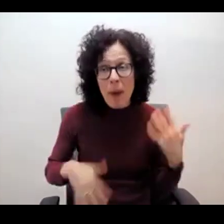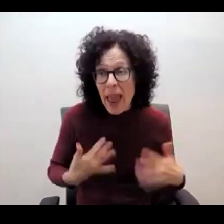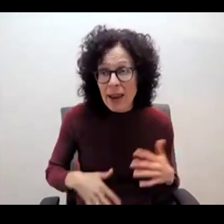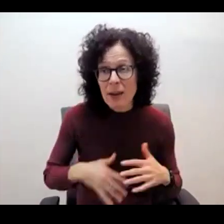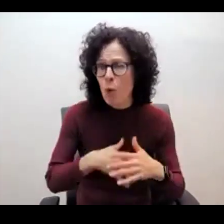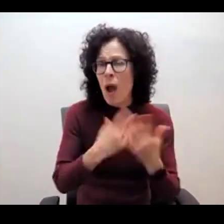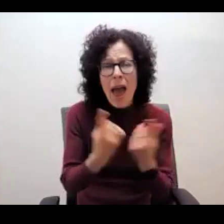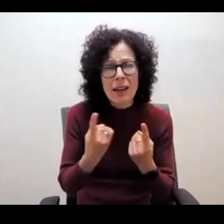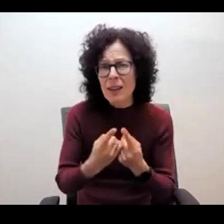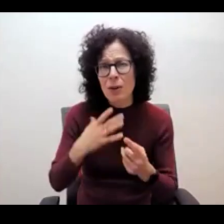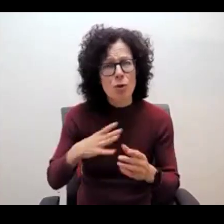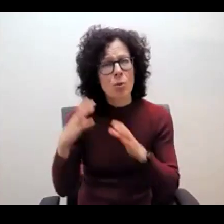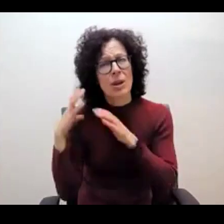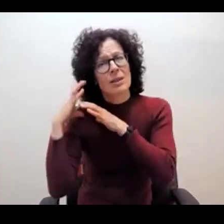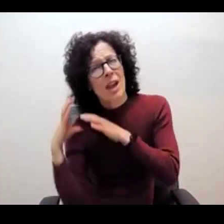moment.